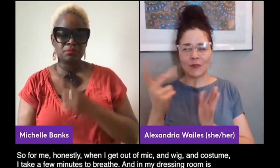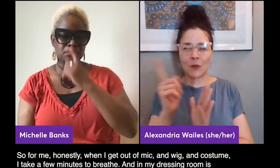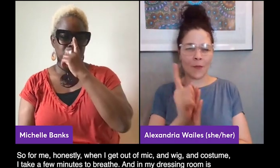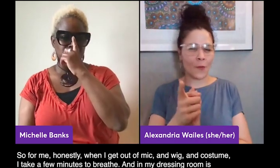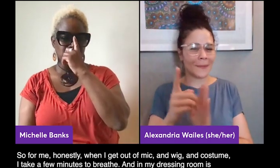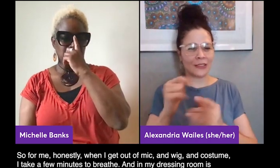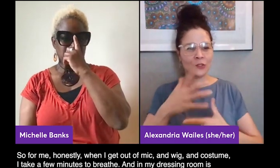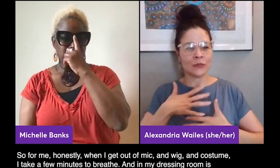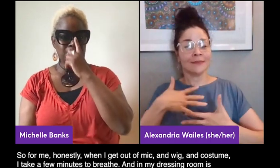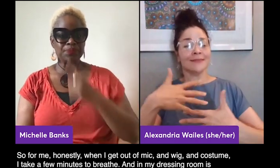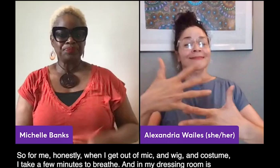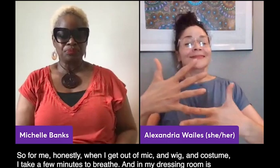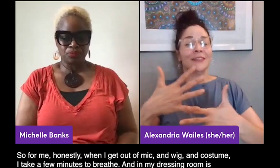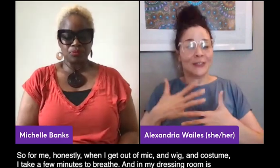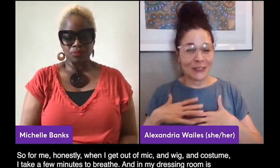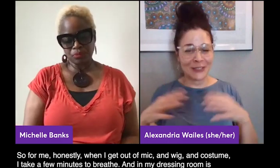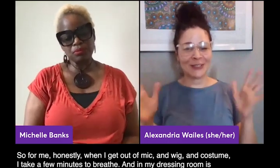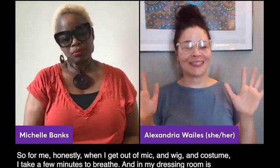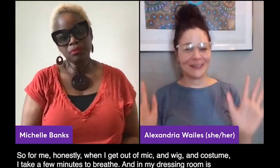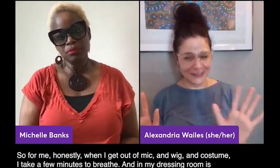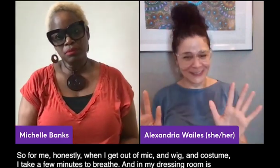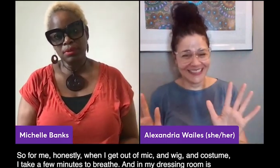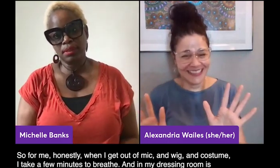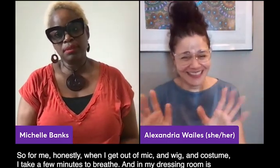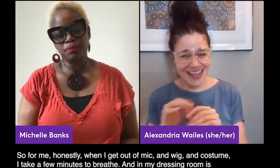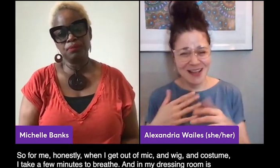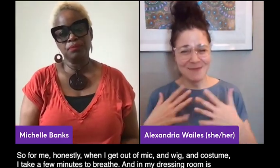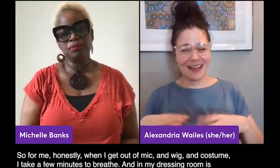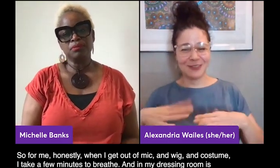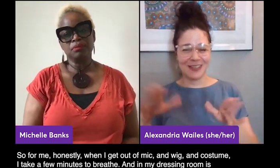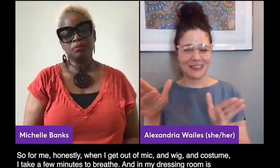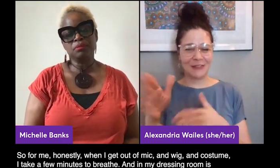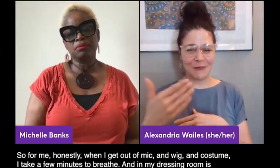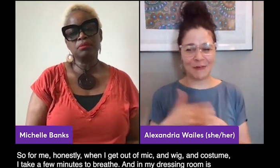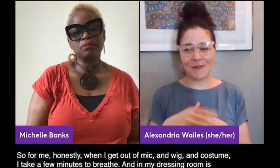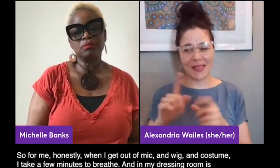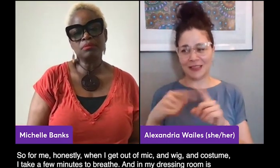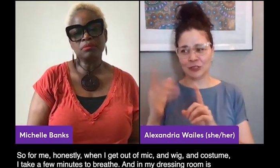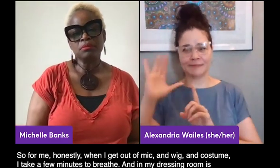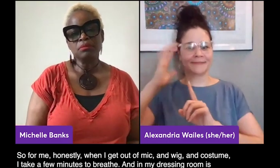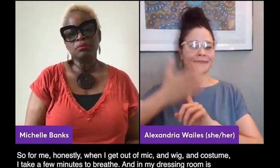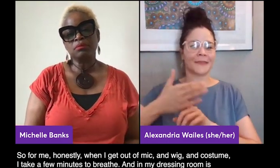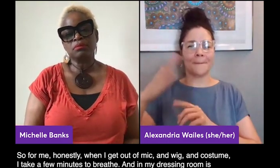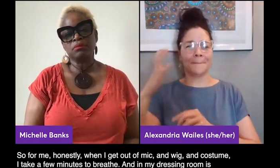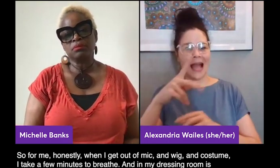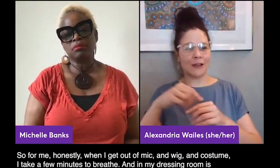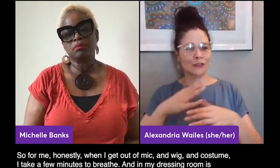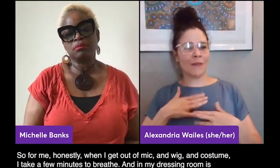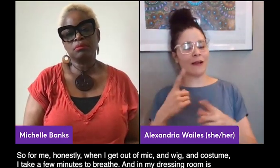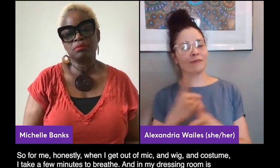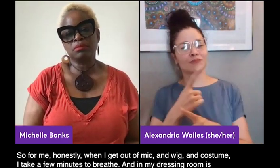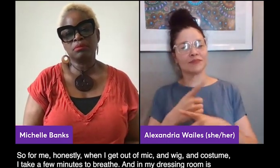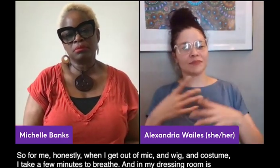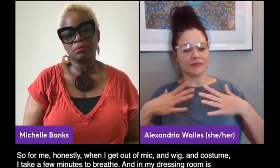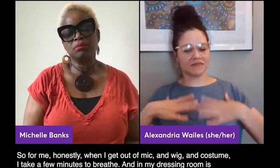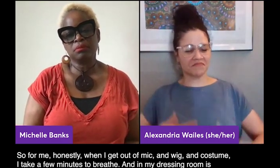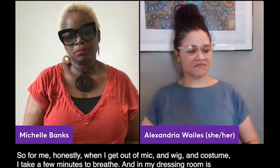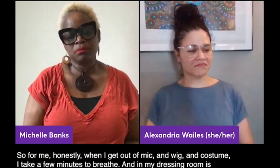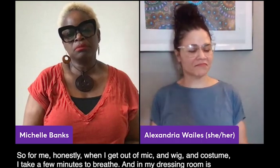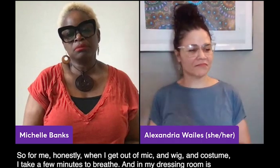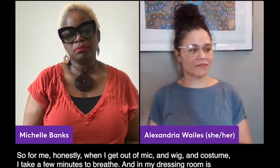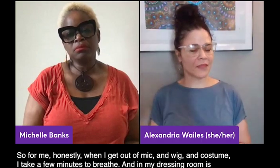I take a few minutes to breathe. And in my dressing room is where I can go back to